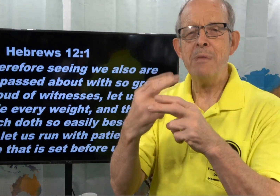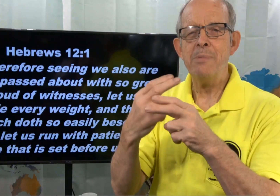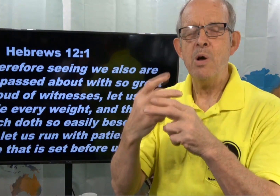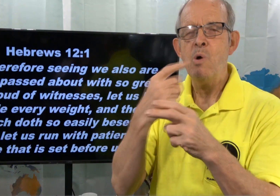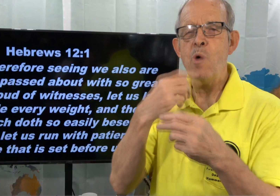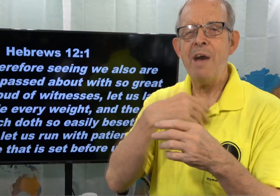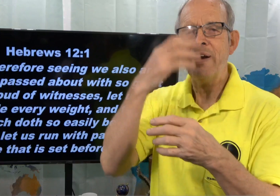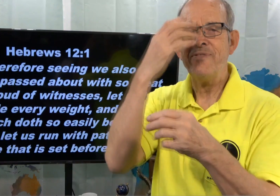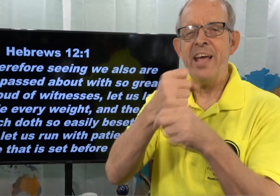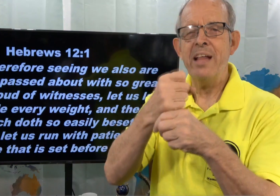Heroes, we have a faith,